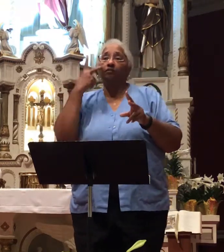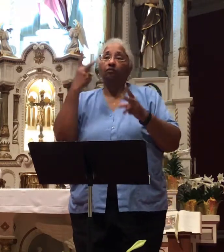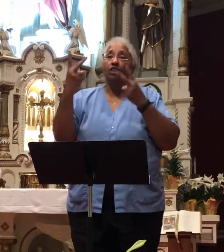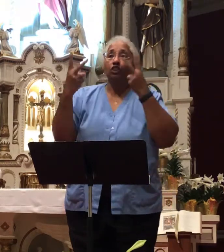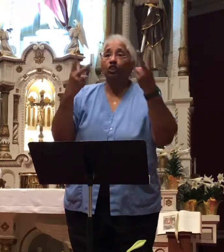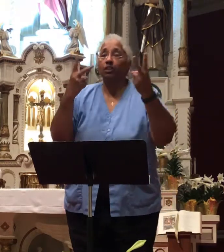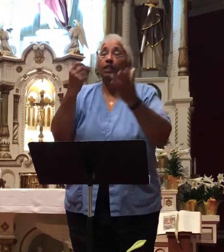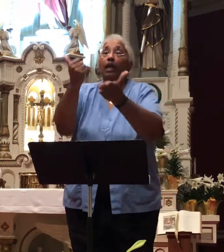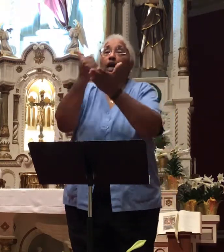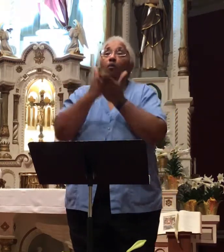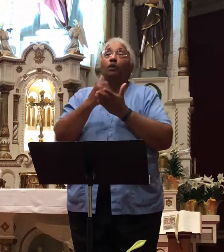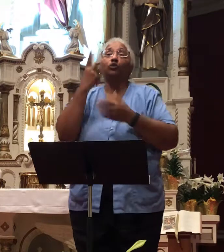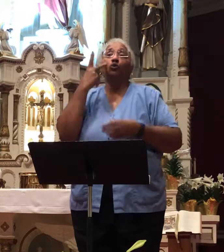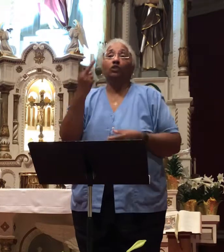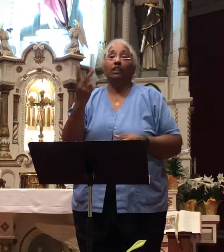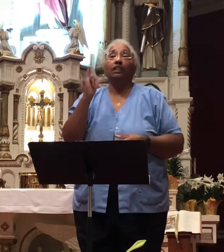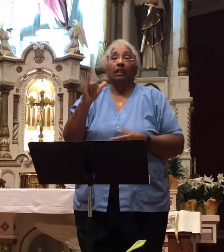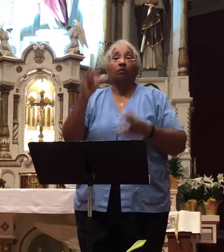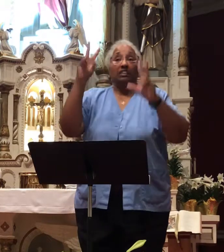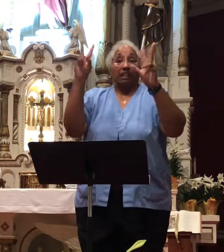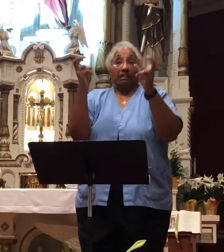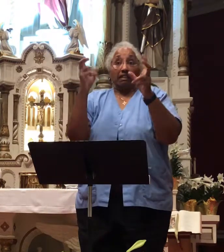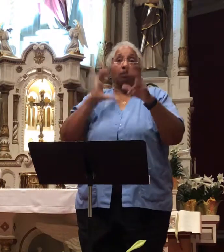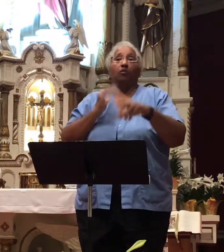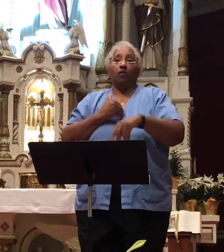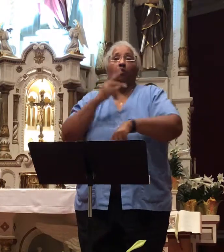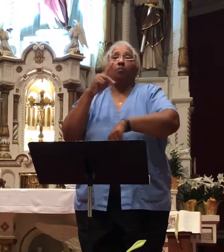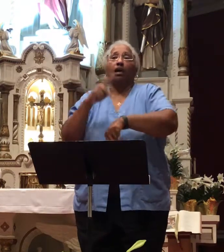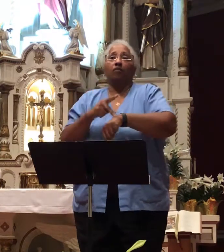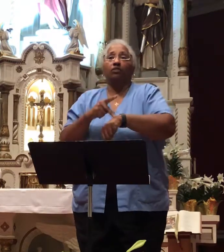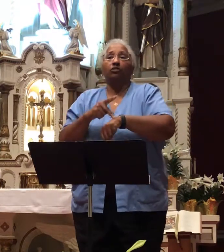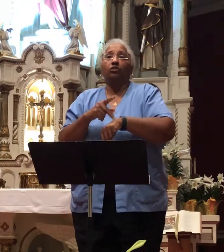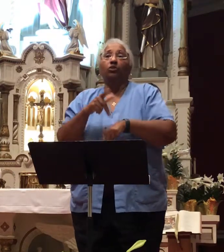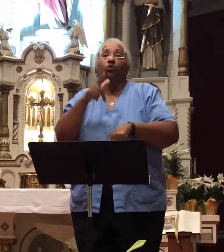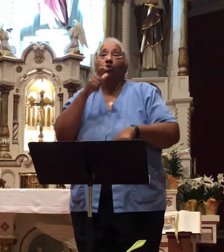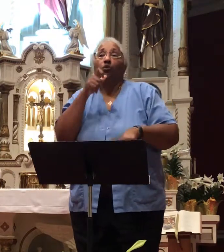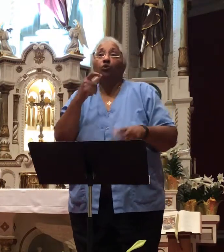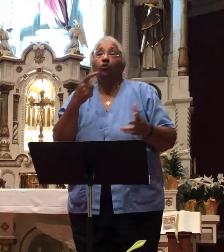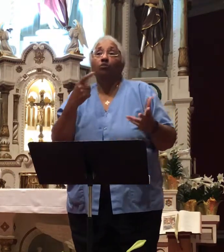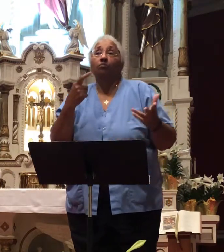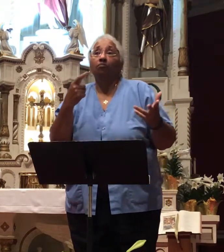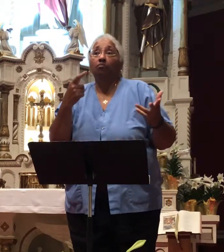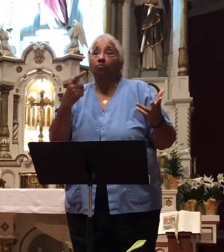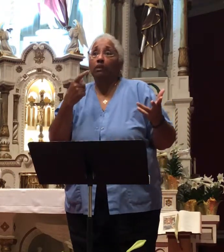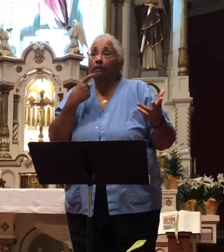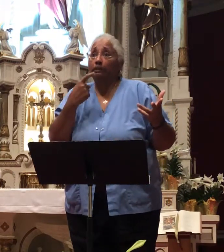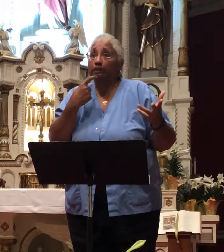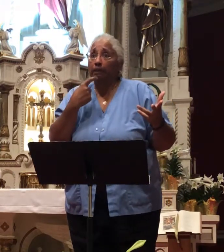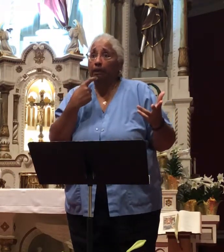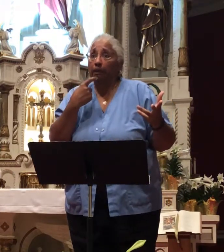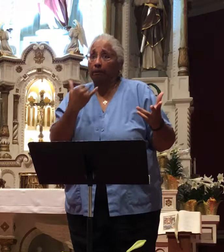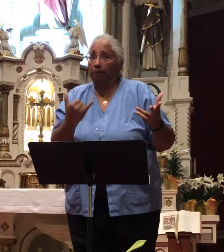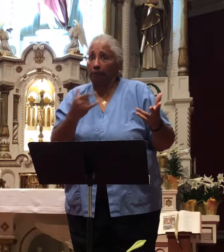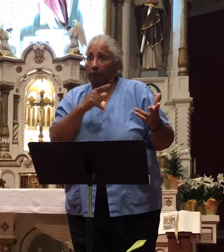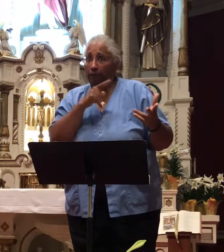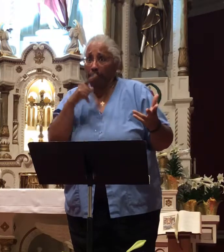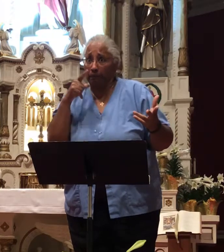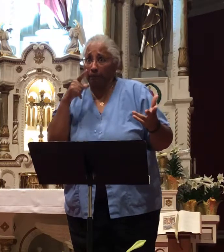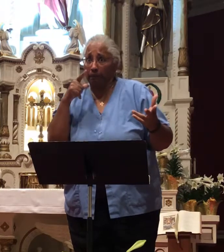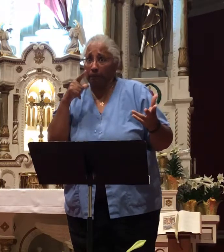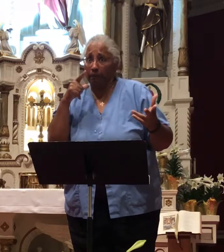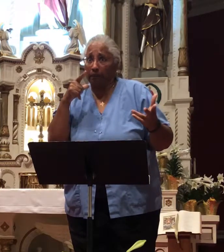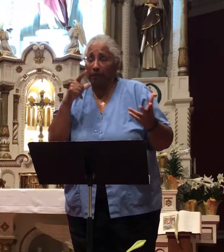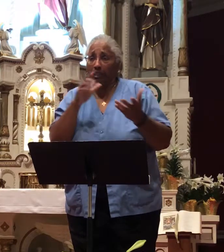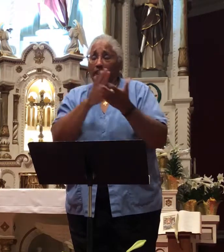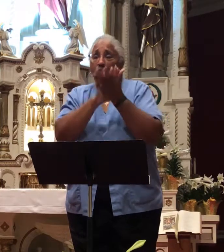that was the theme for our parish. And who was going to tell us that this Lent was going to turn